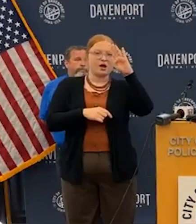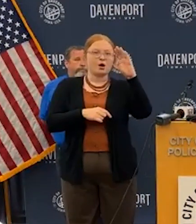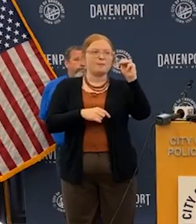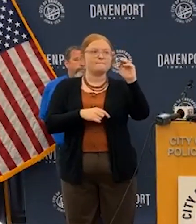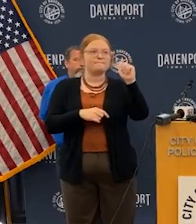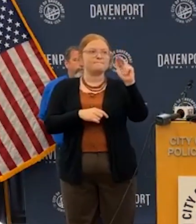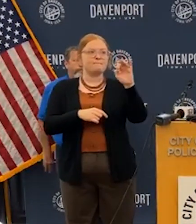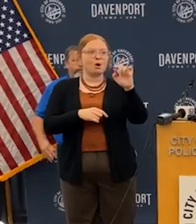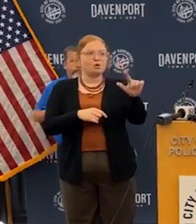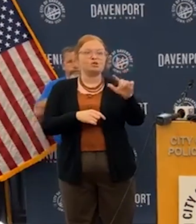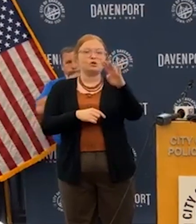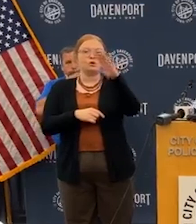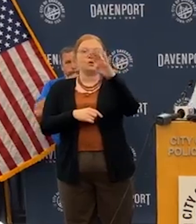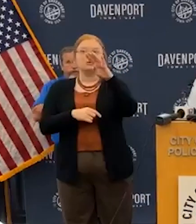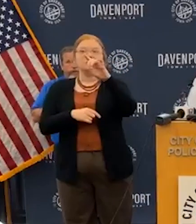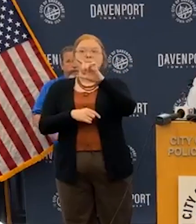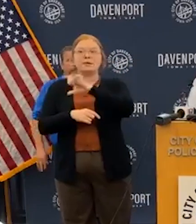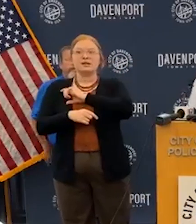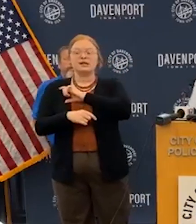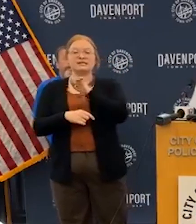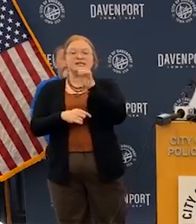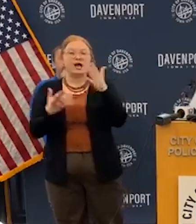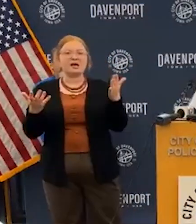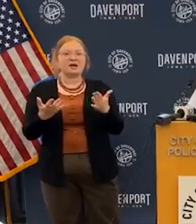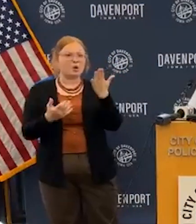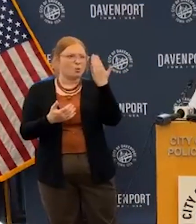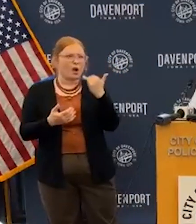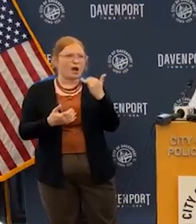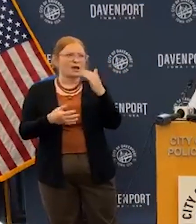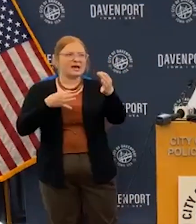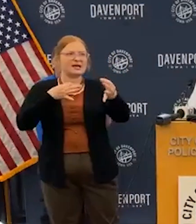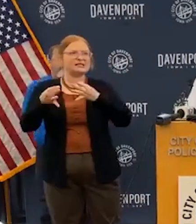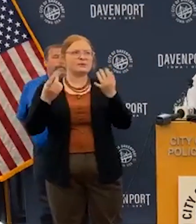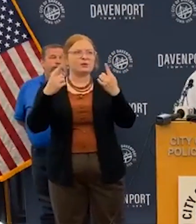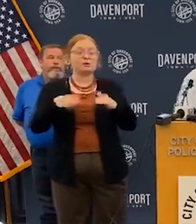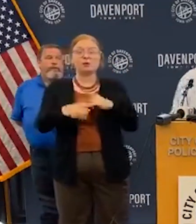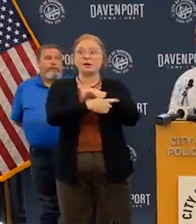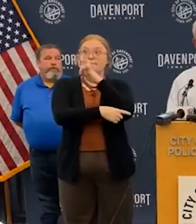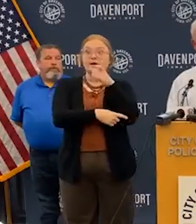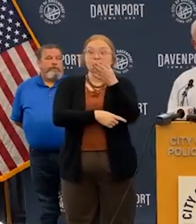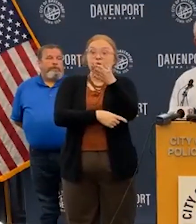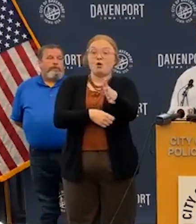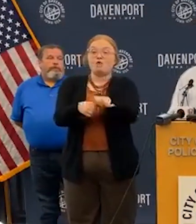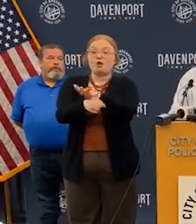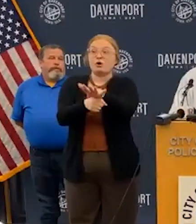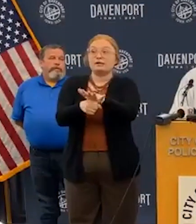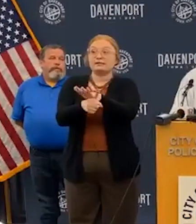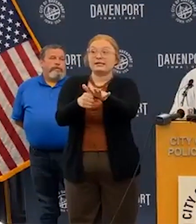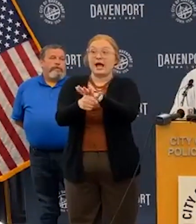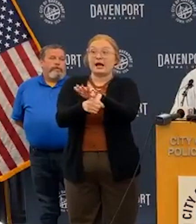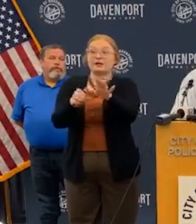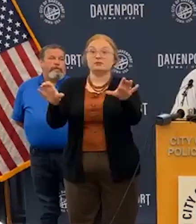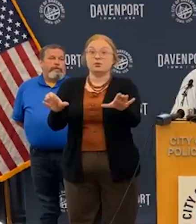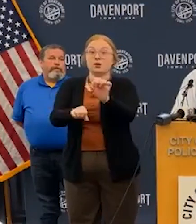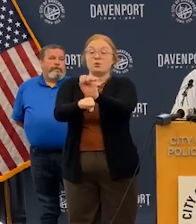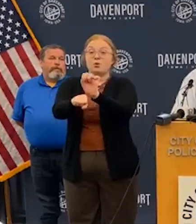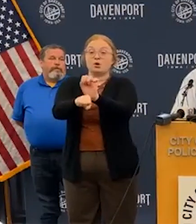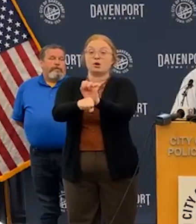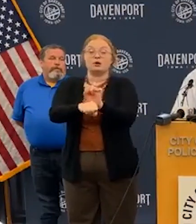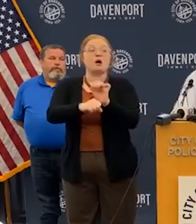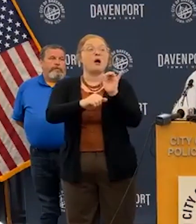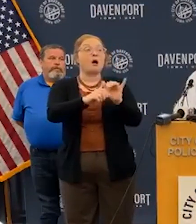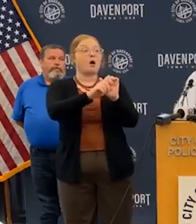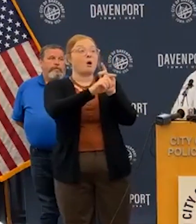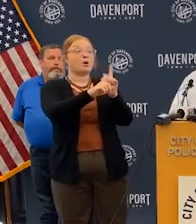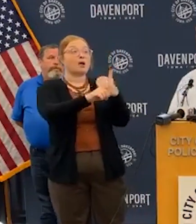Because they're actually on site doing that. Are they actually doing that? I've seen them put fences down, but we haven't actually seen anybody actually. So was it 2 days ago?